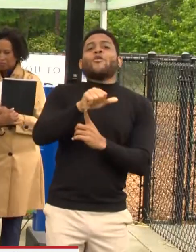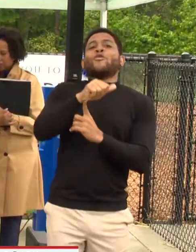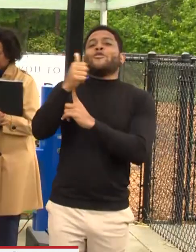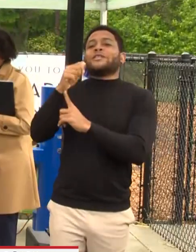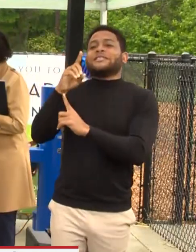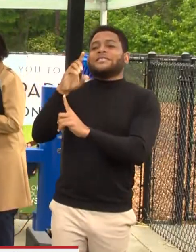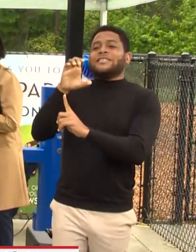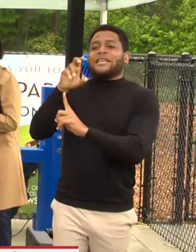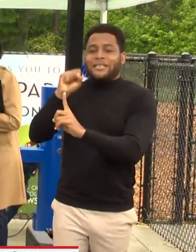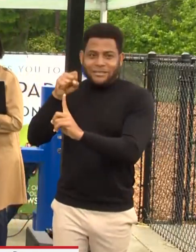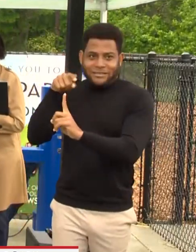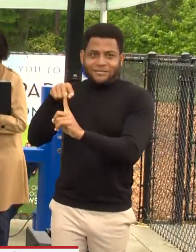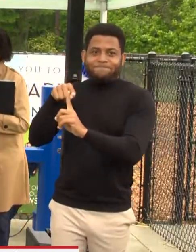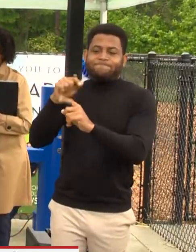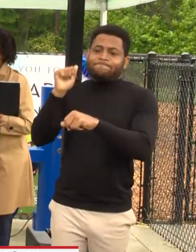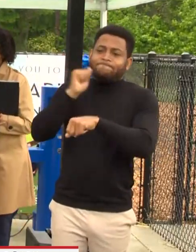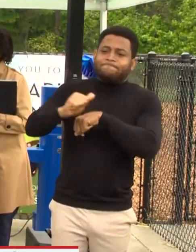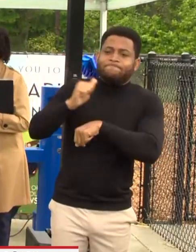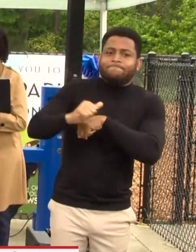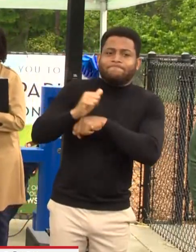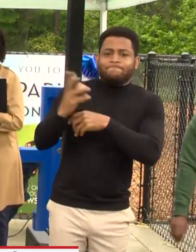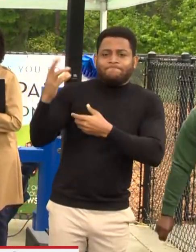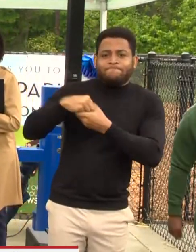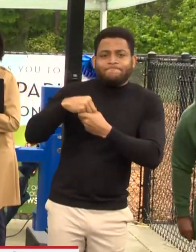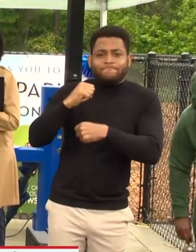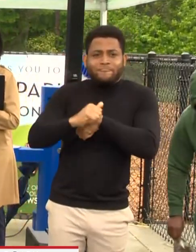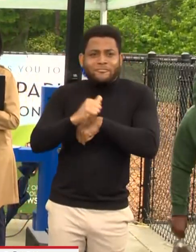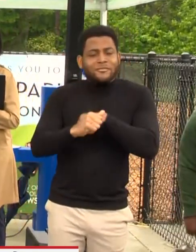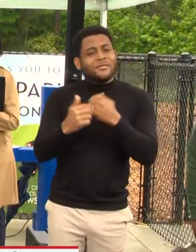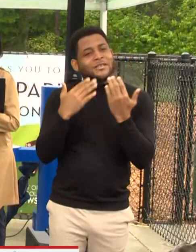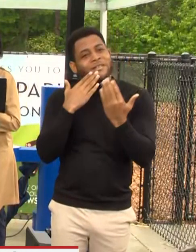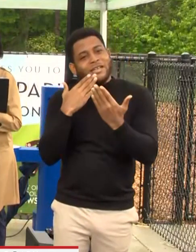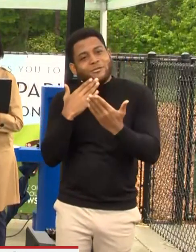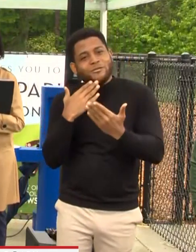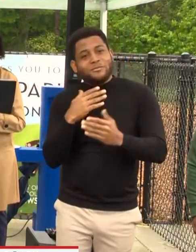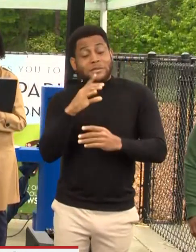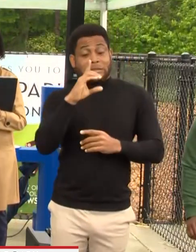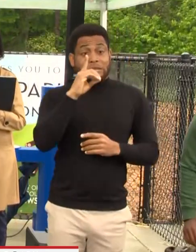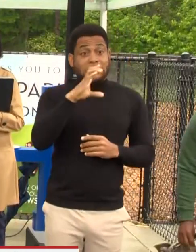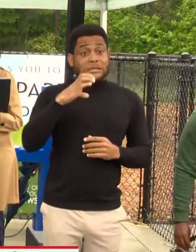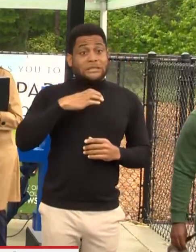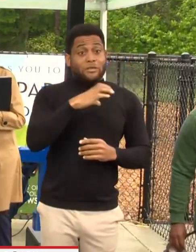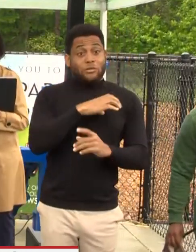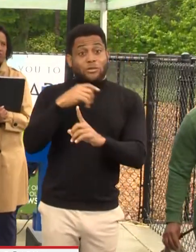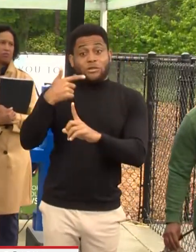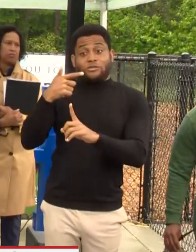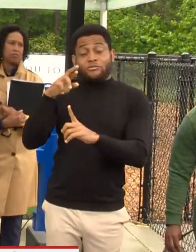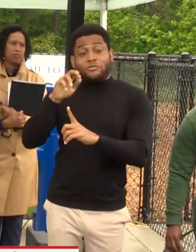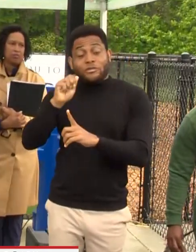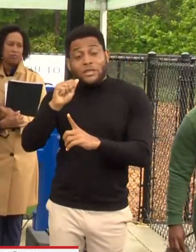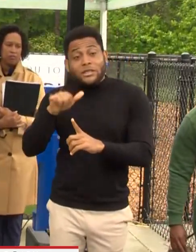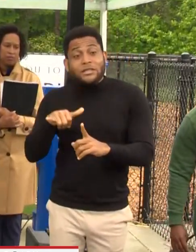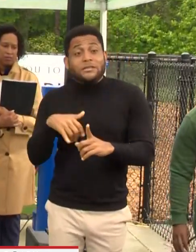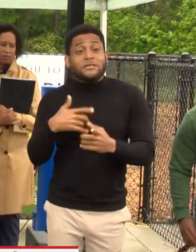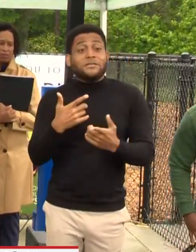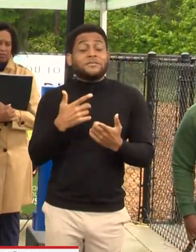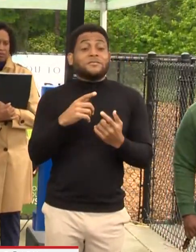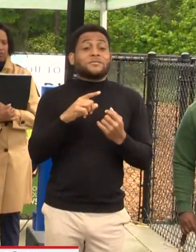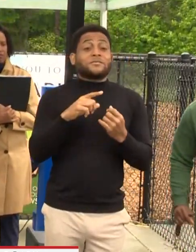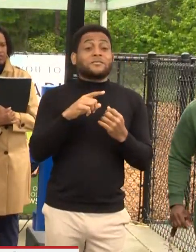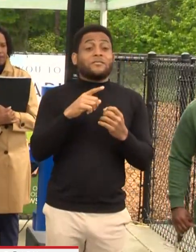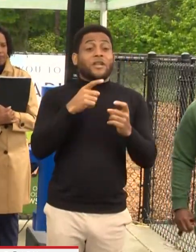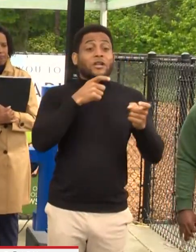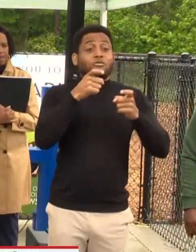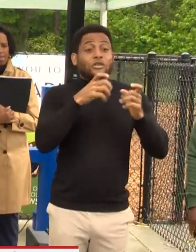in his absence, at-large Councilmember Christina Henderson, our DGS project manager Jamie Johnson, and